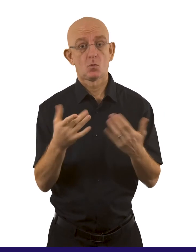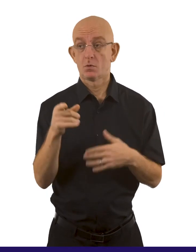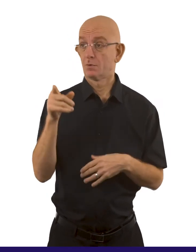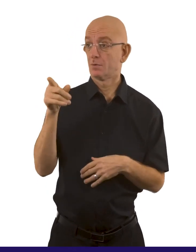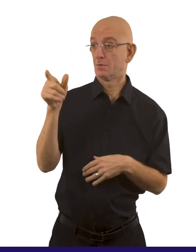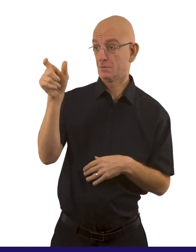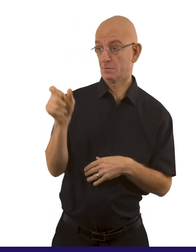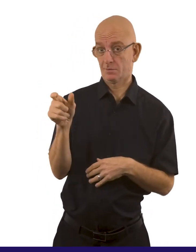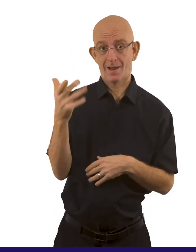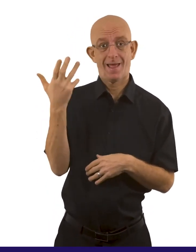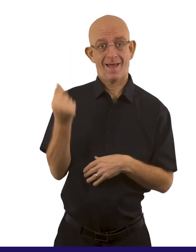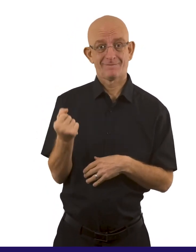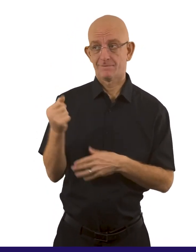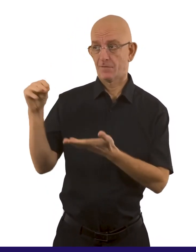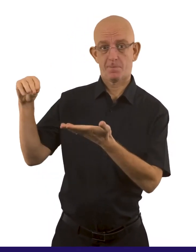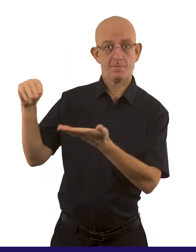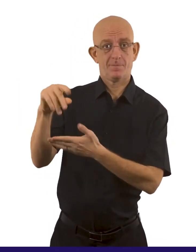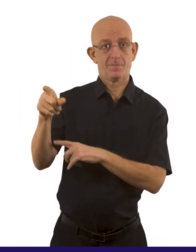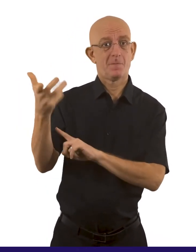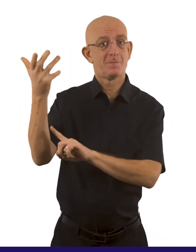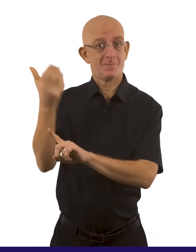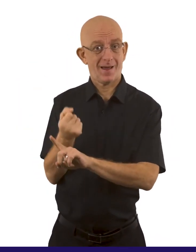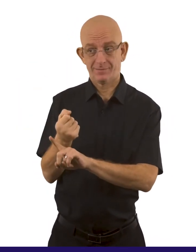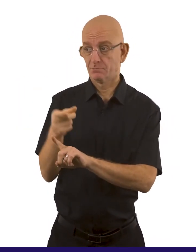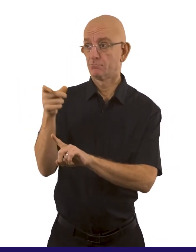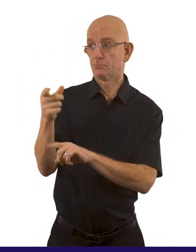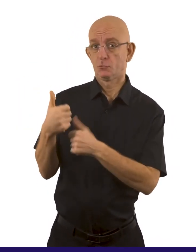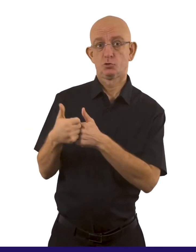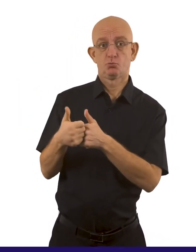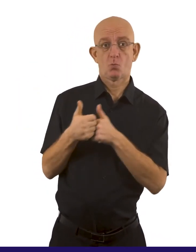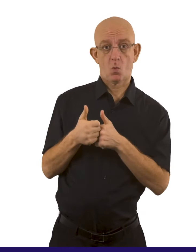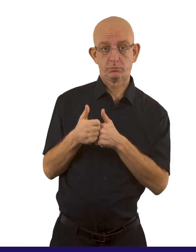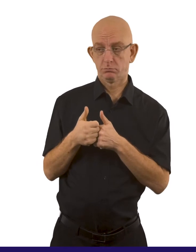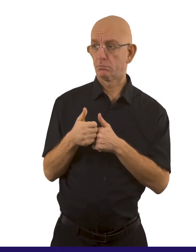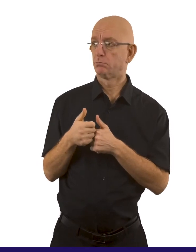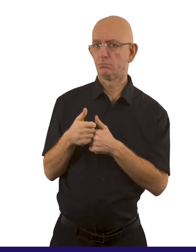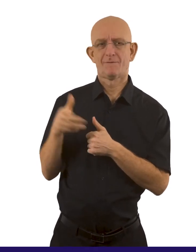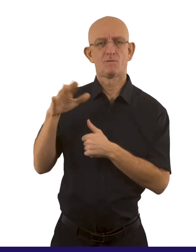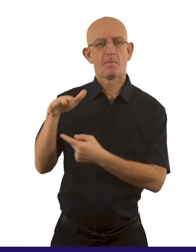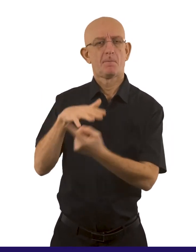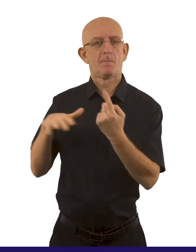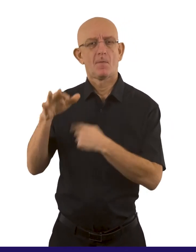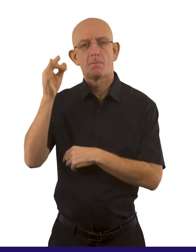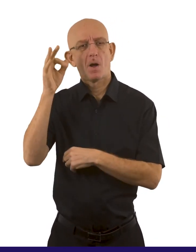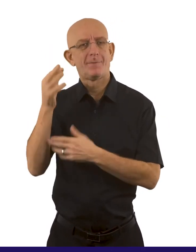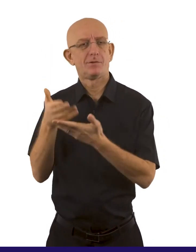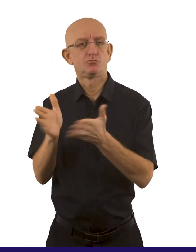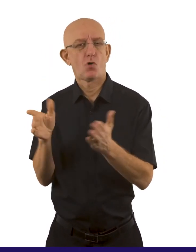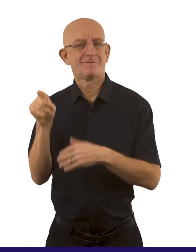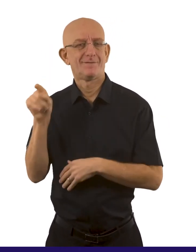Question 27. Does the formal, open brackets, paid, close brackets, support you receive from public